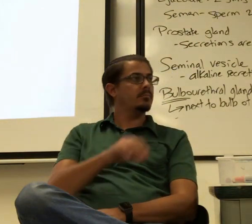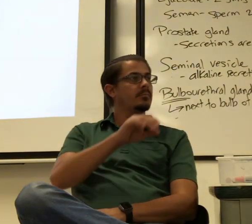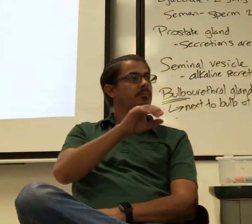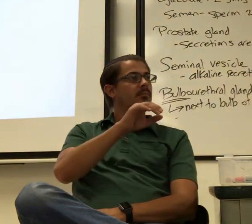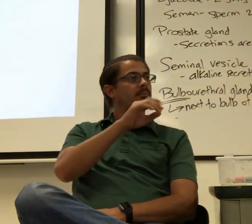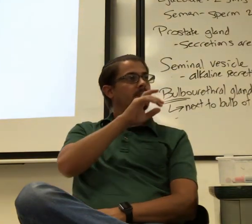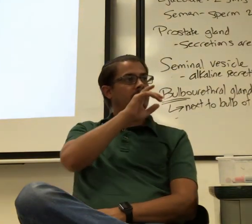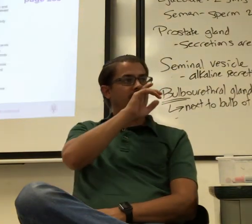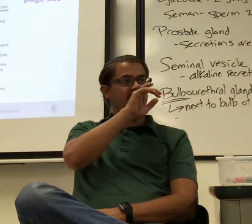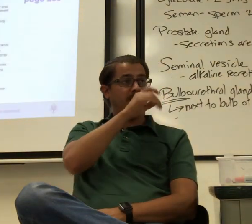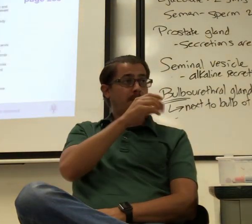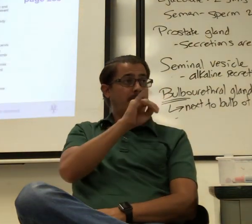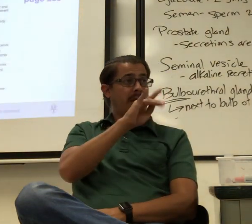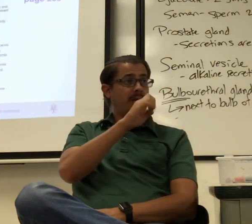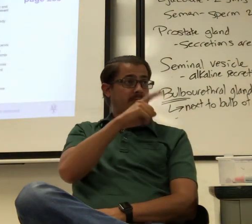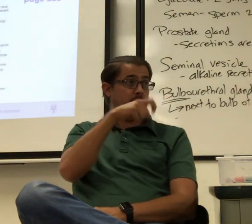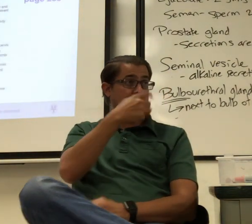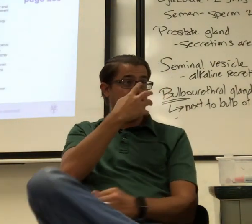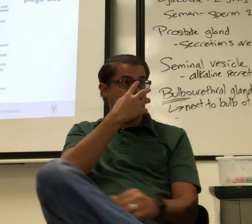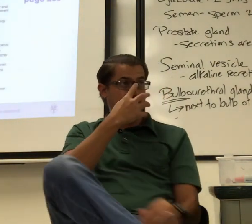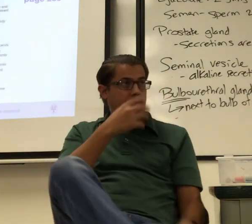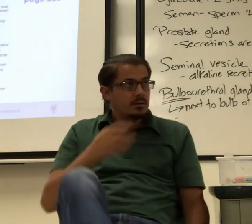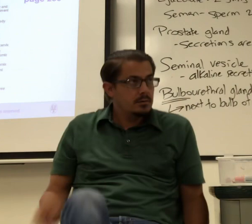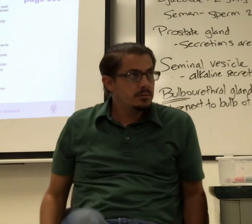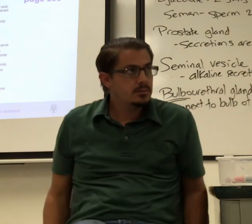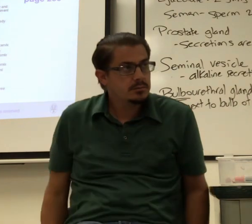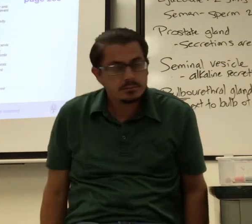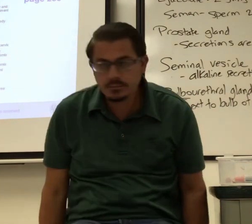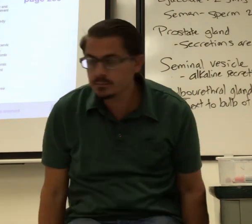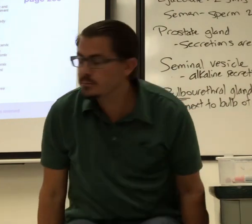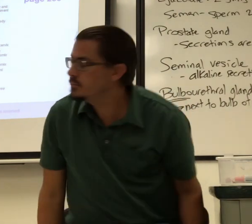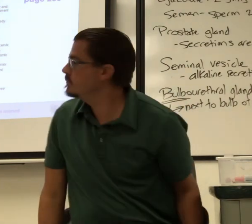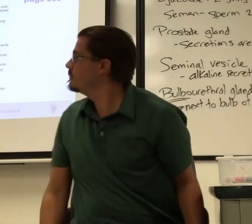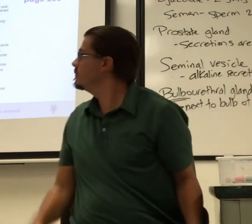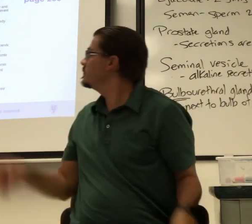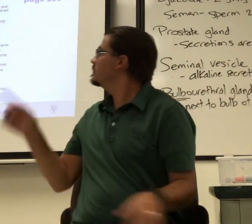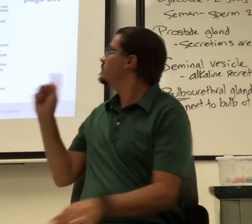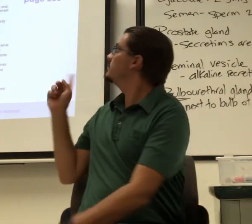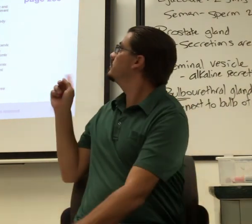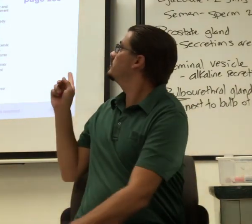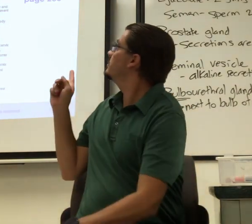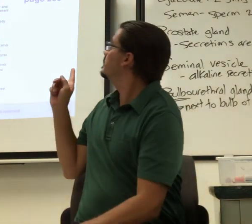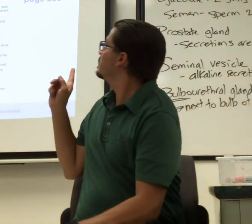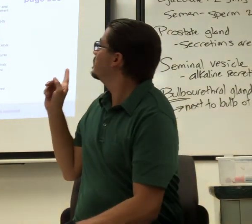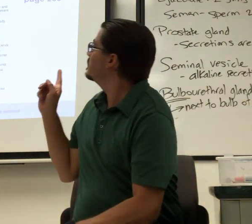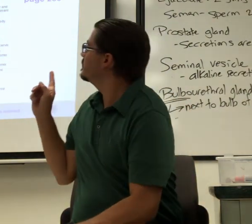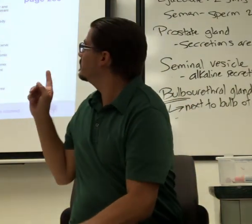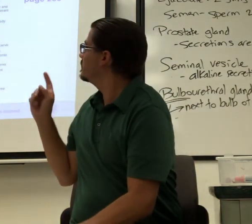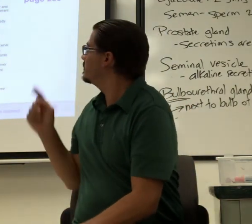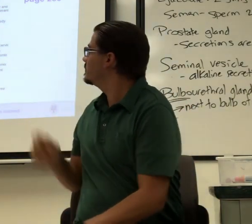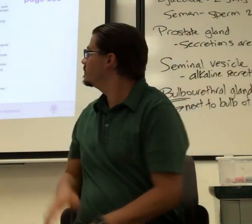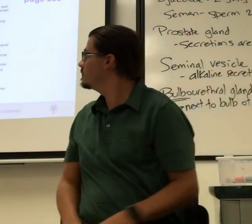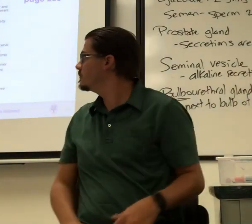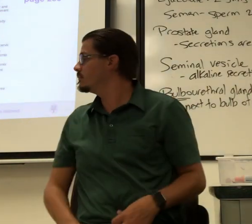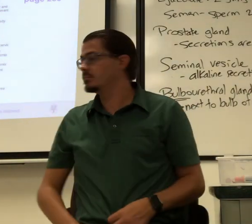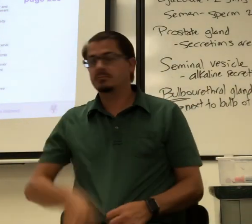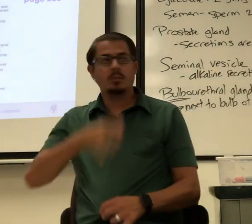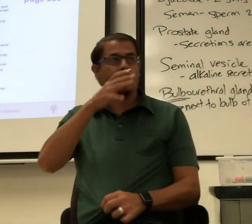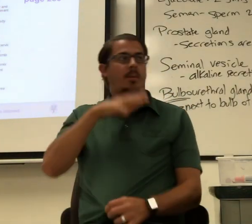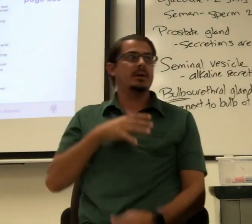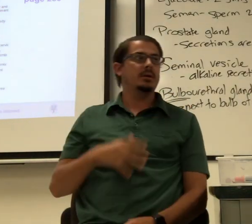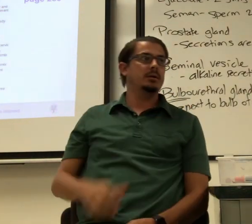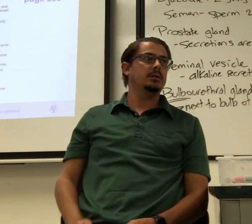of the female reprogenital urinary region. That's this picture here, cut